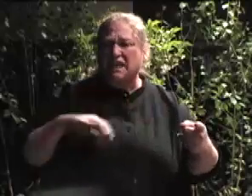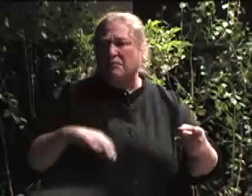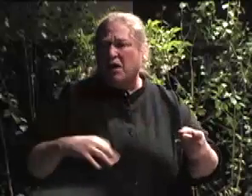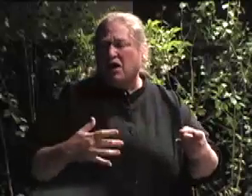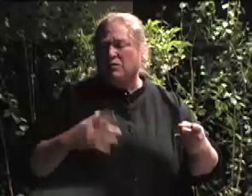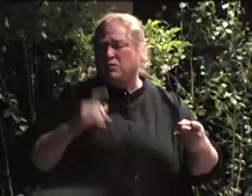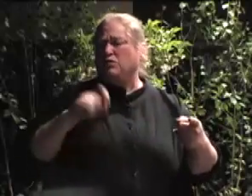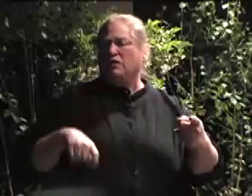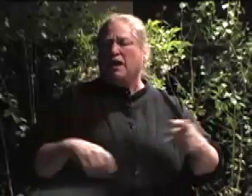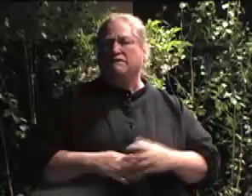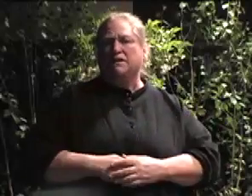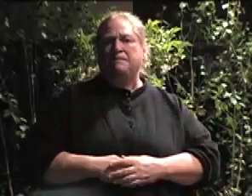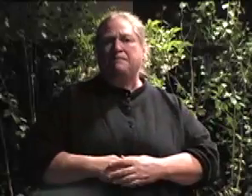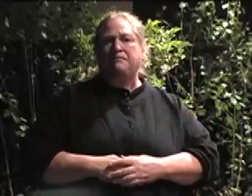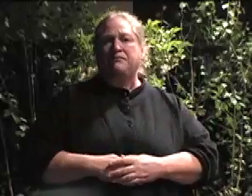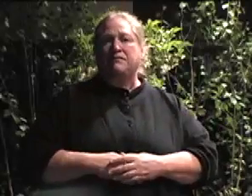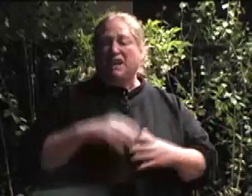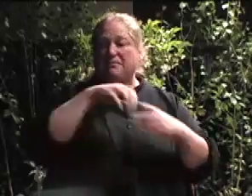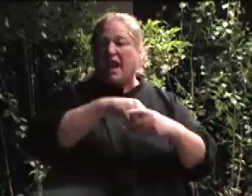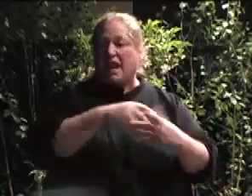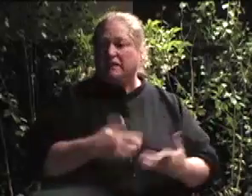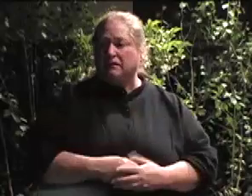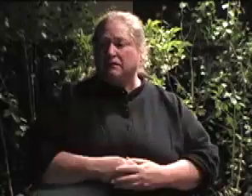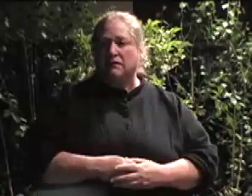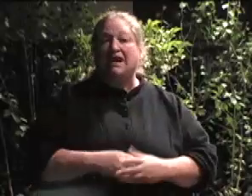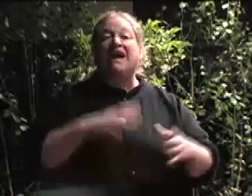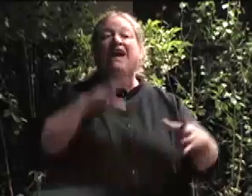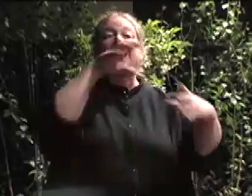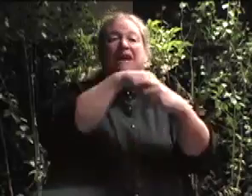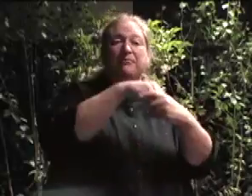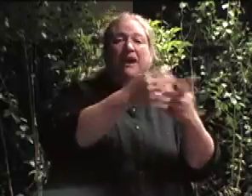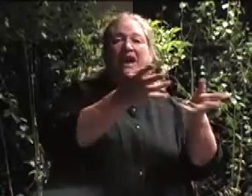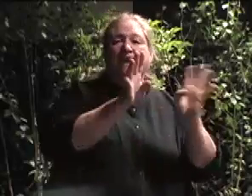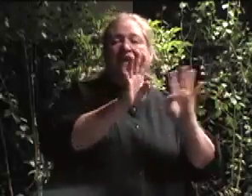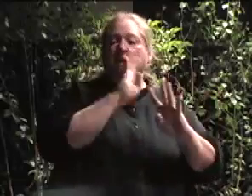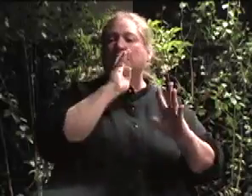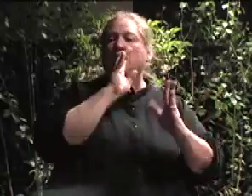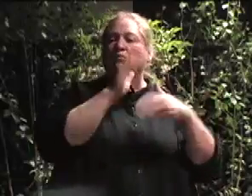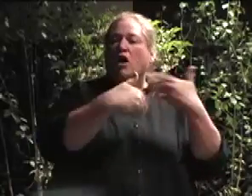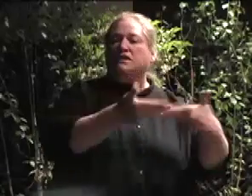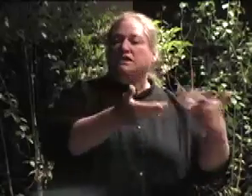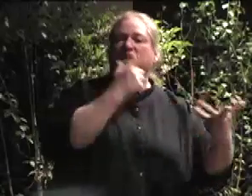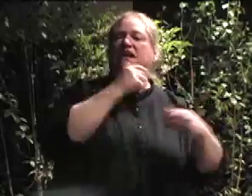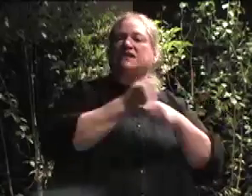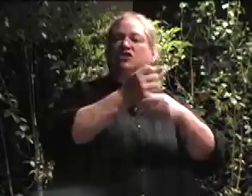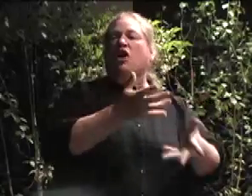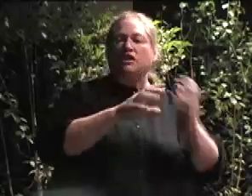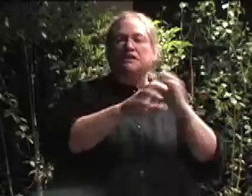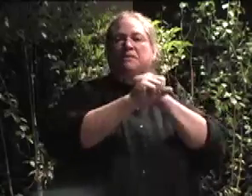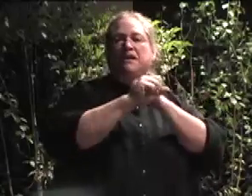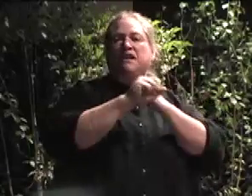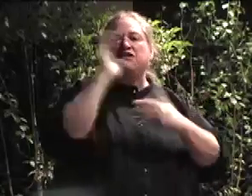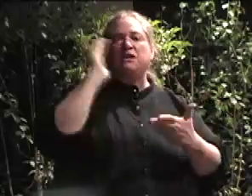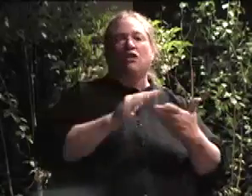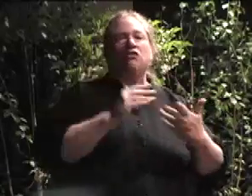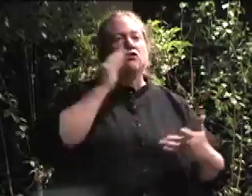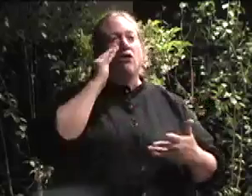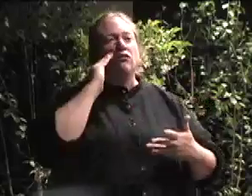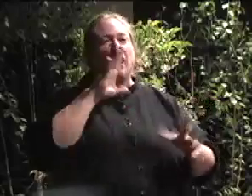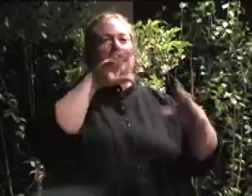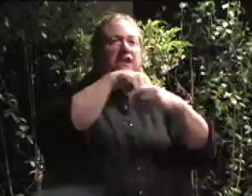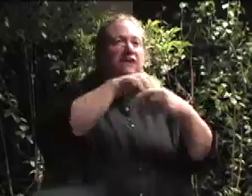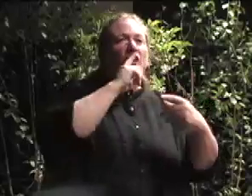Minneapolis. Embed. The embedding process has brought the media to an all-time low. You know what he's talking about, like embed